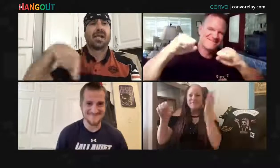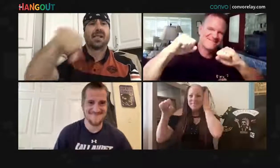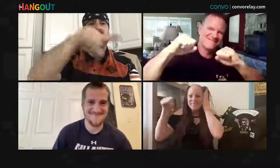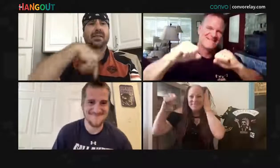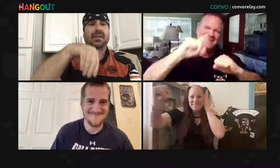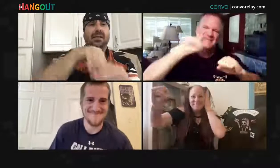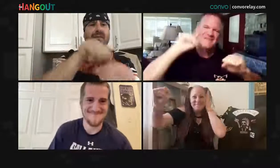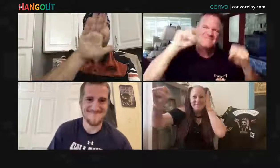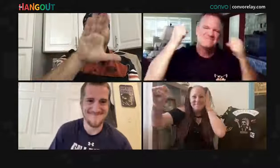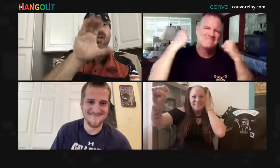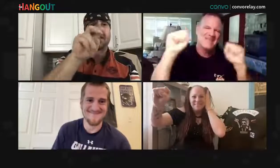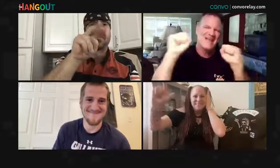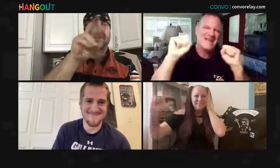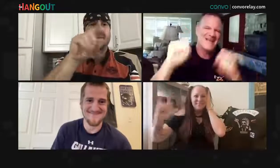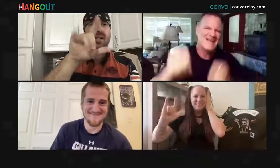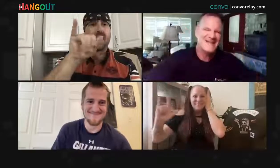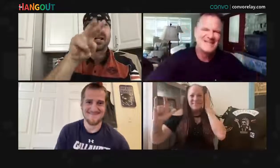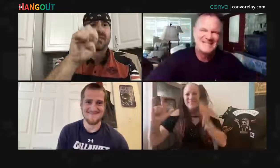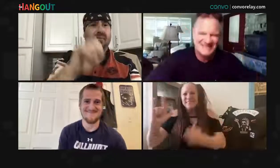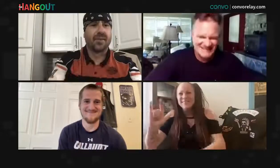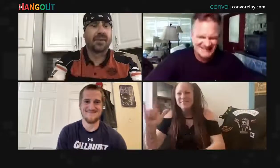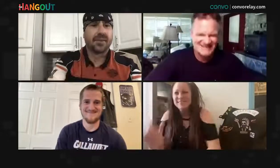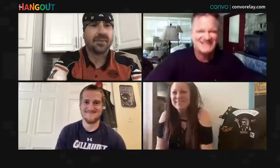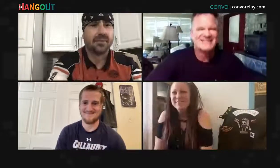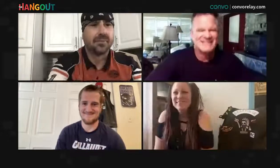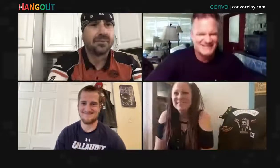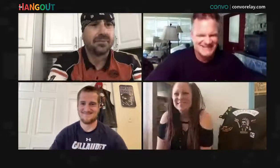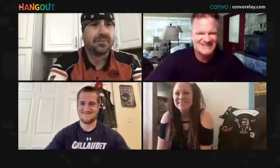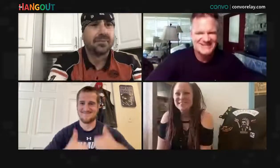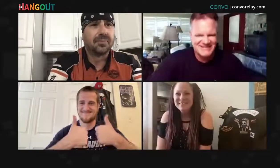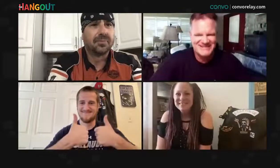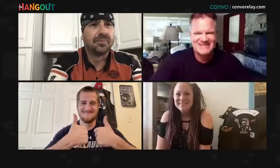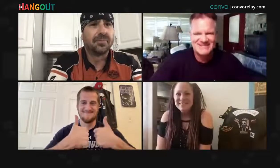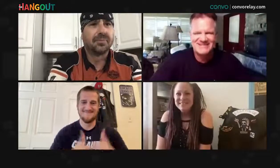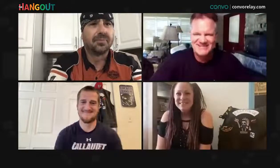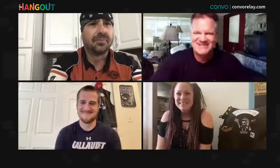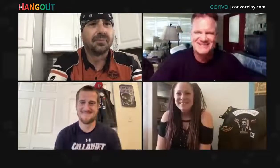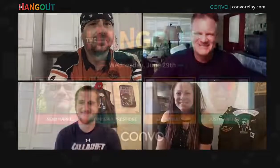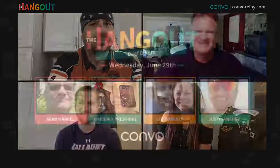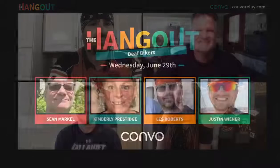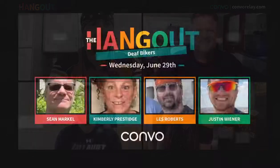All right, thanks. And thank you very much for this is Les here for